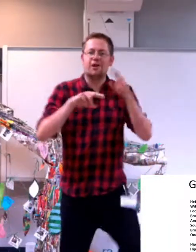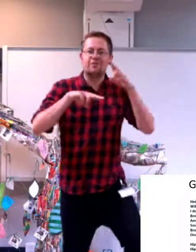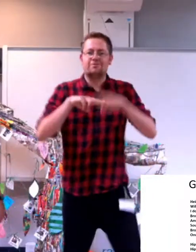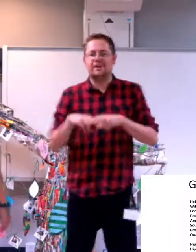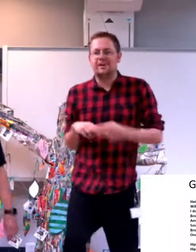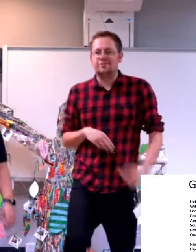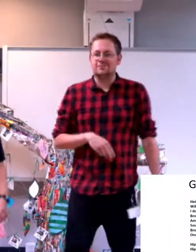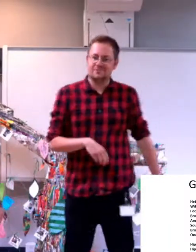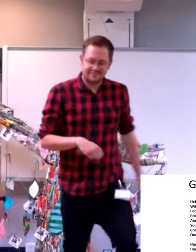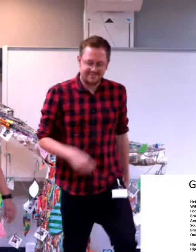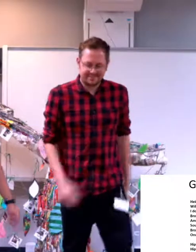Brookfields.